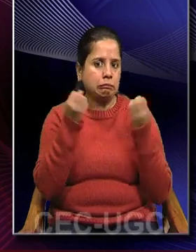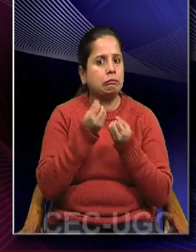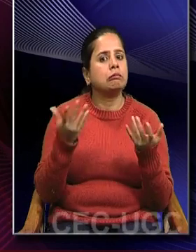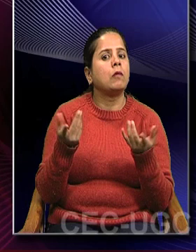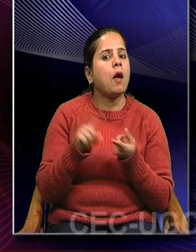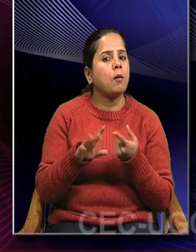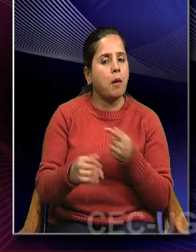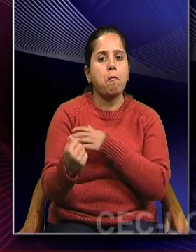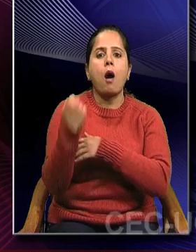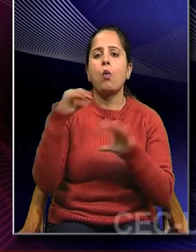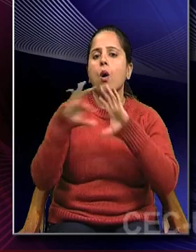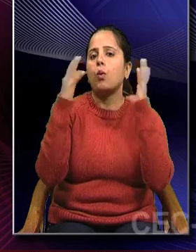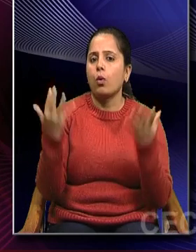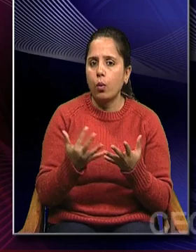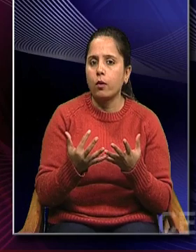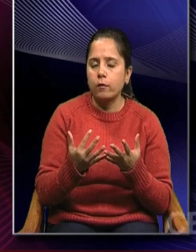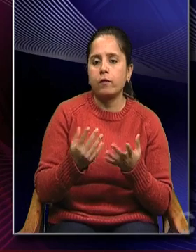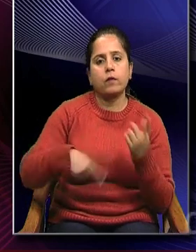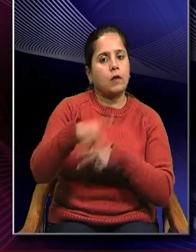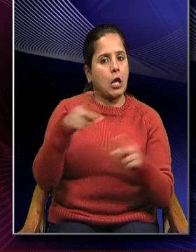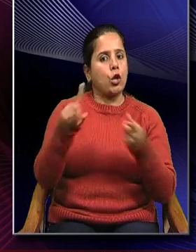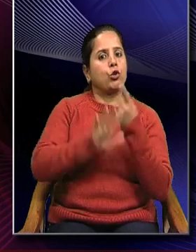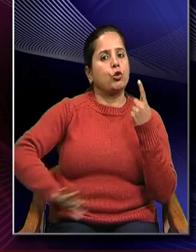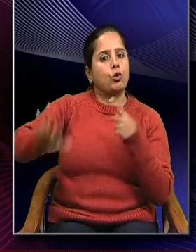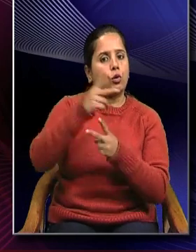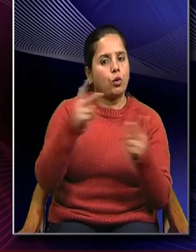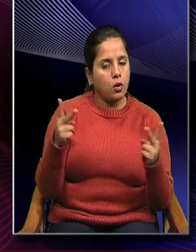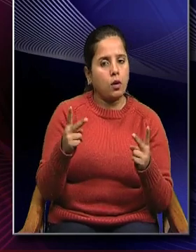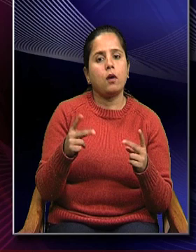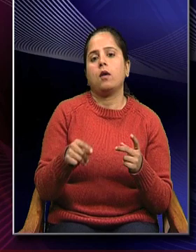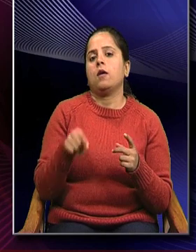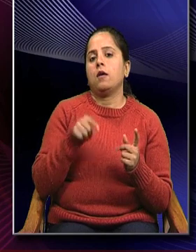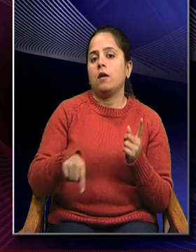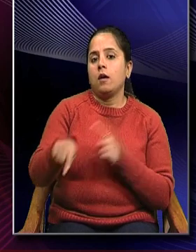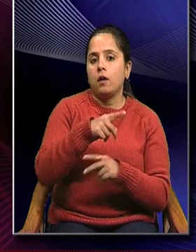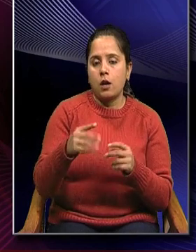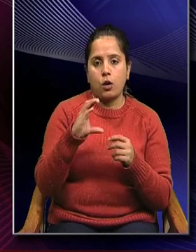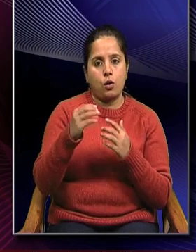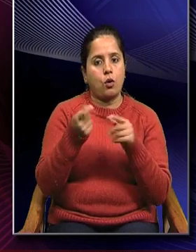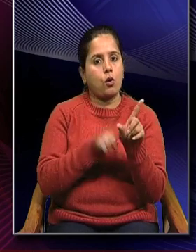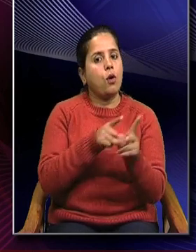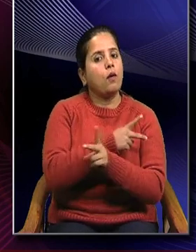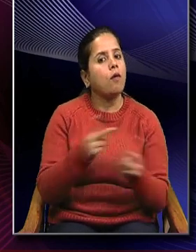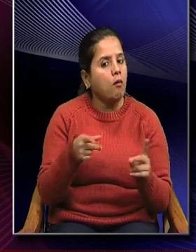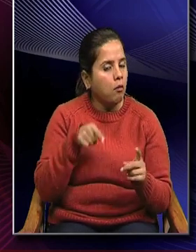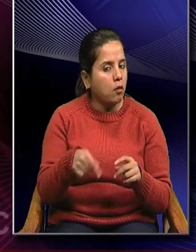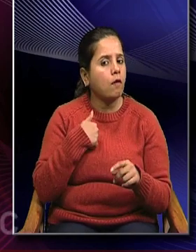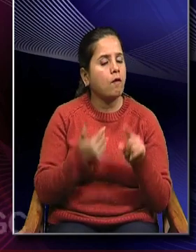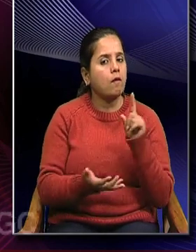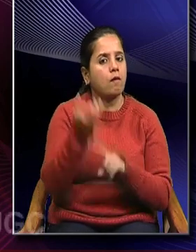the powers of the world, especially Europe, when they were vying for the colonies. And we find that